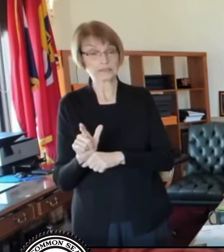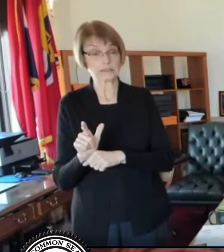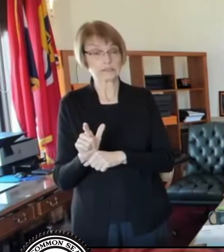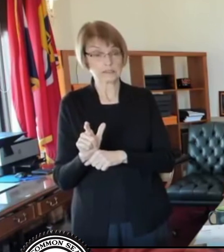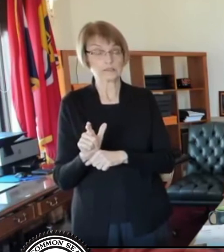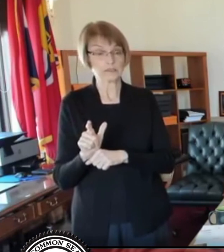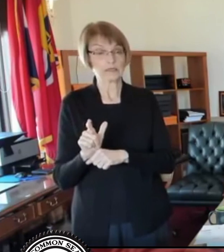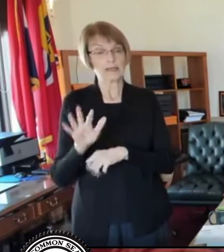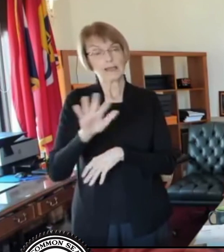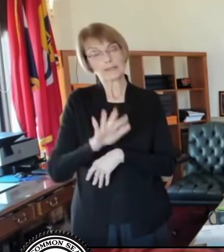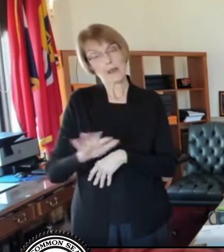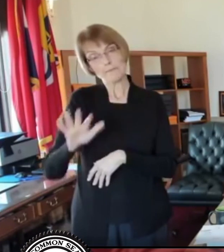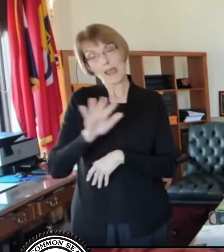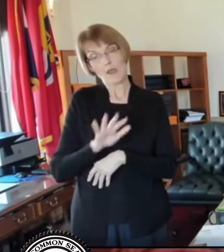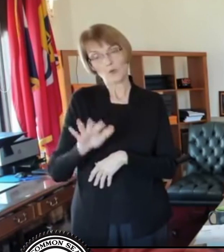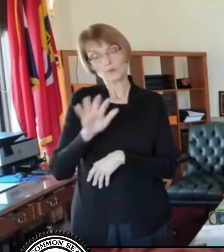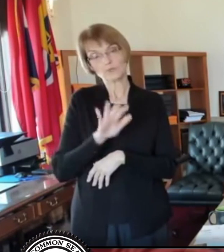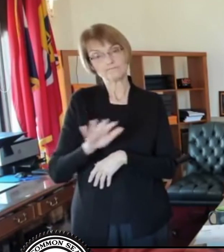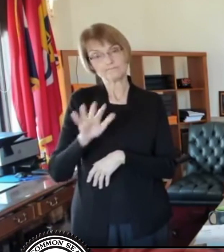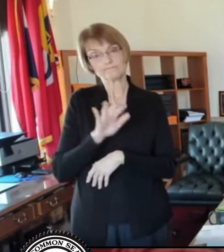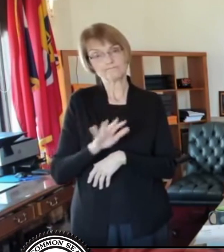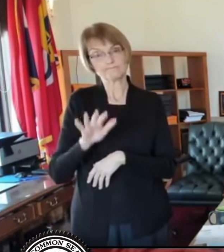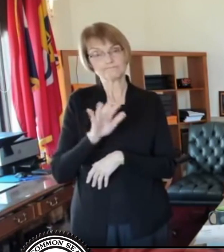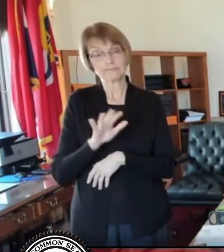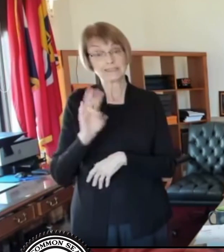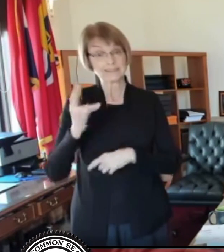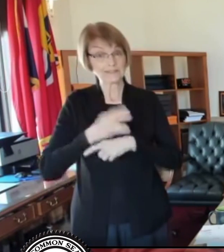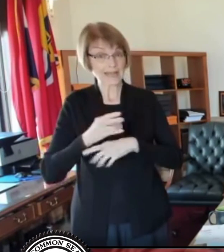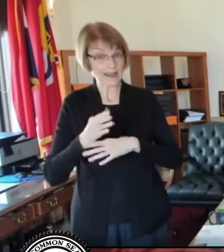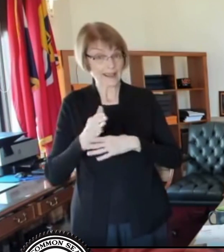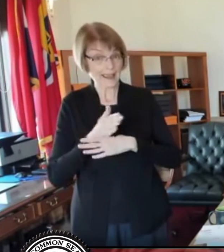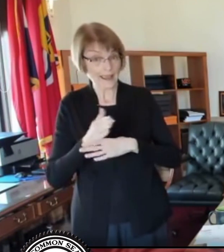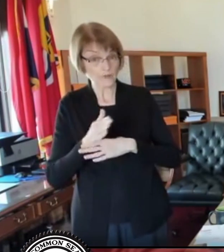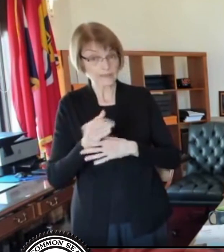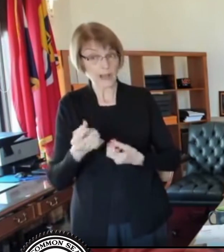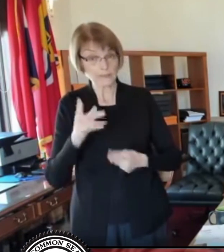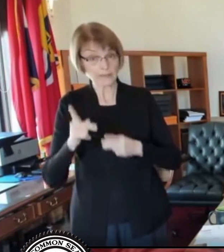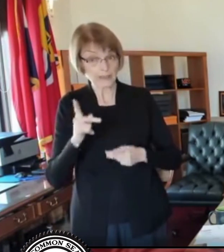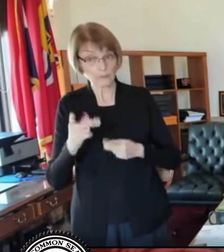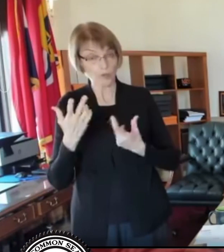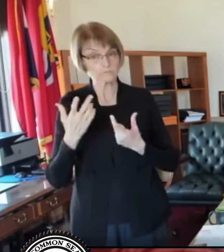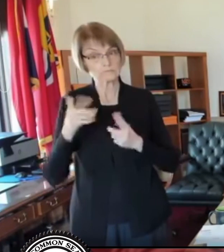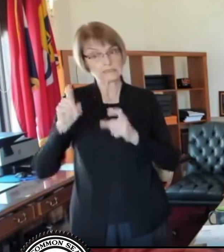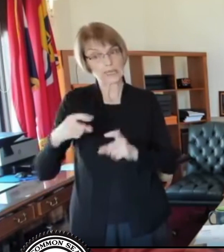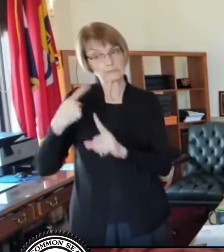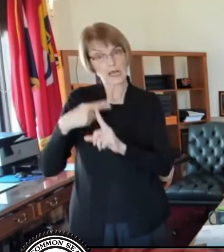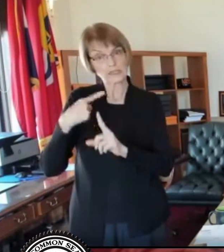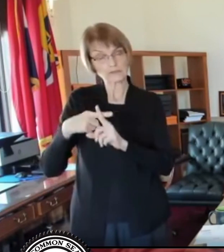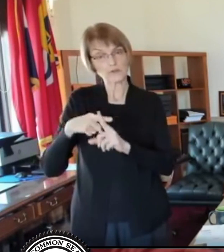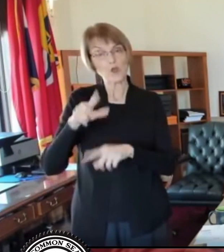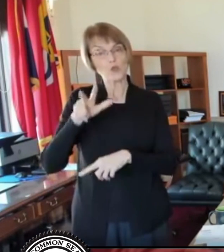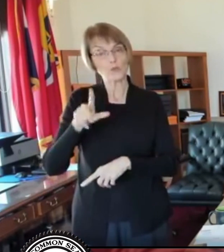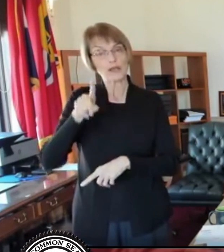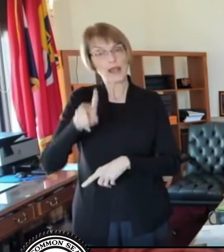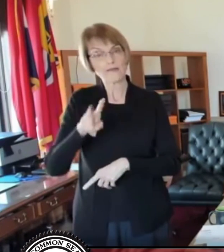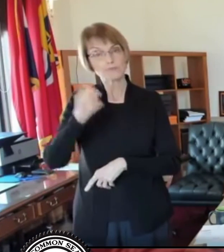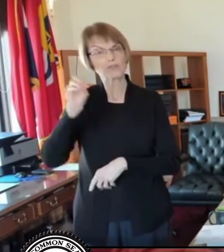to about 7-day average positivity rate of about